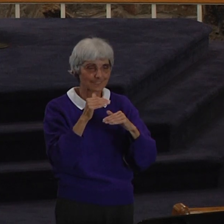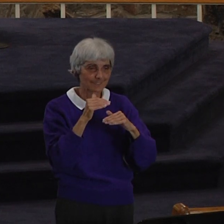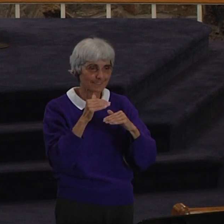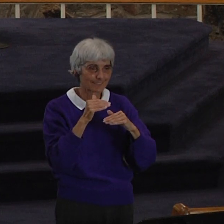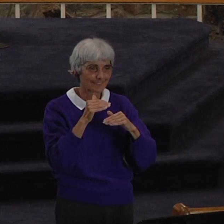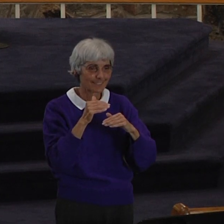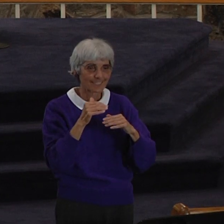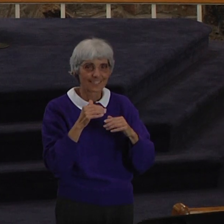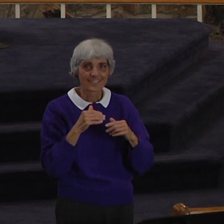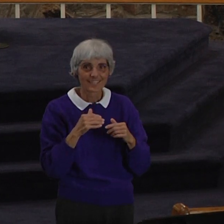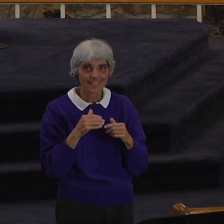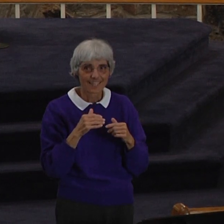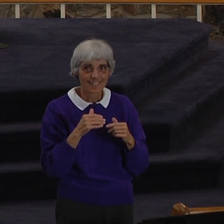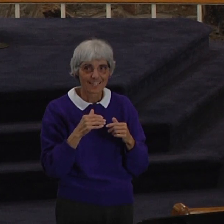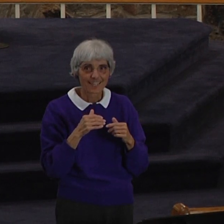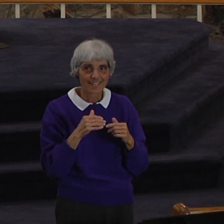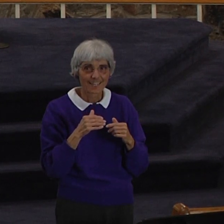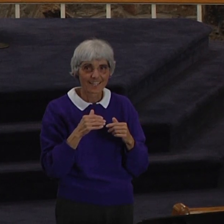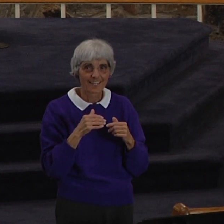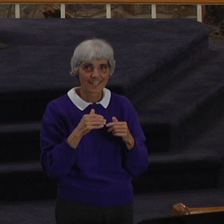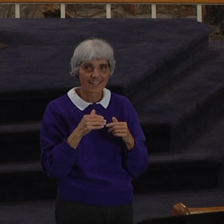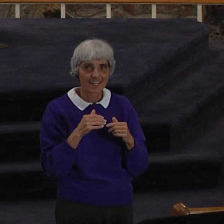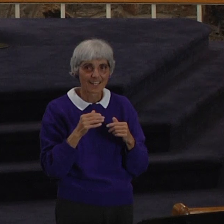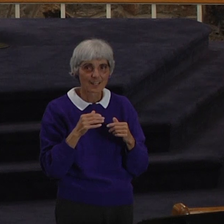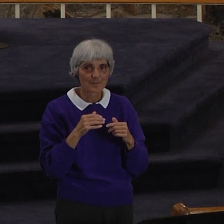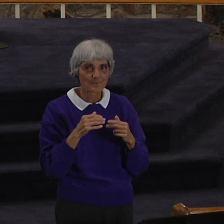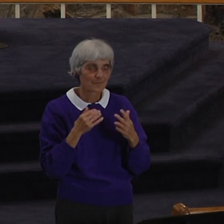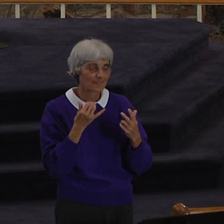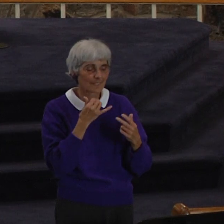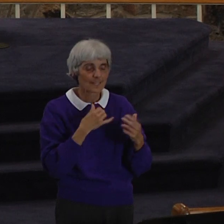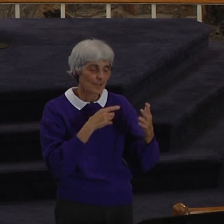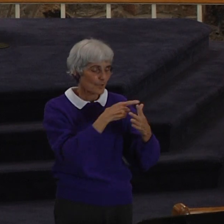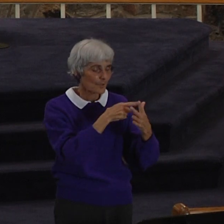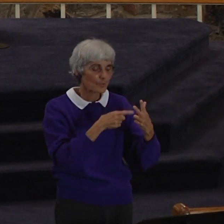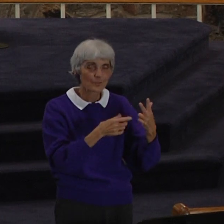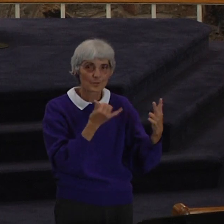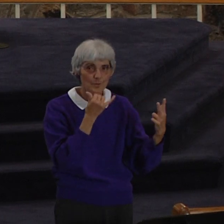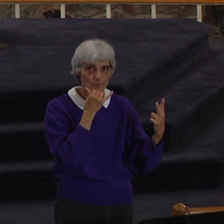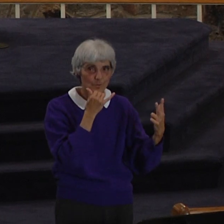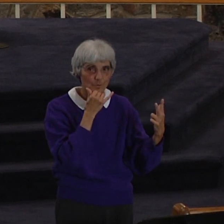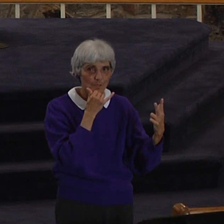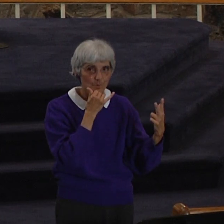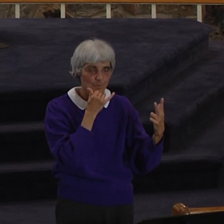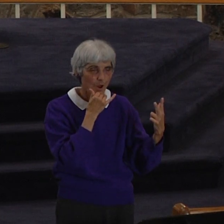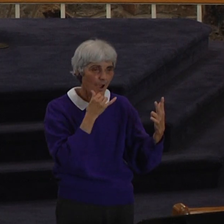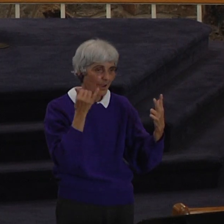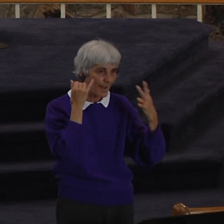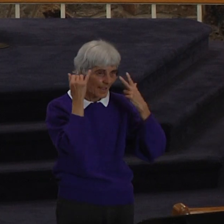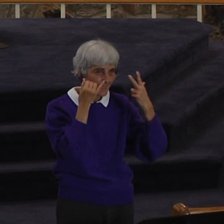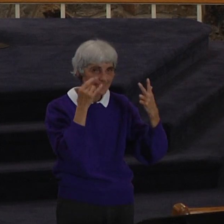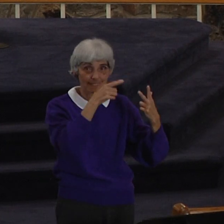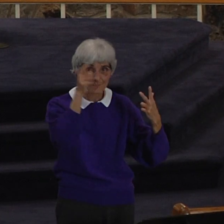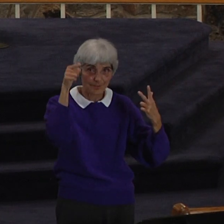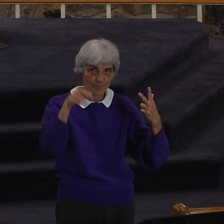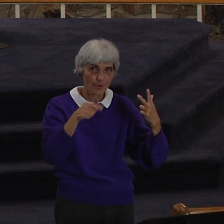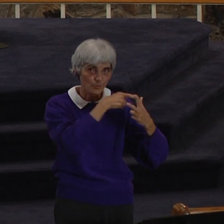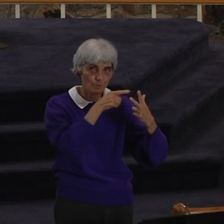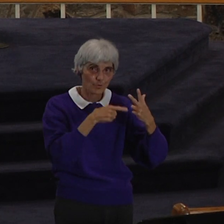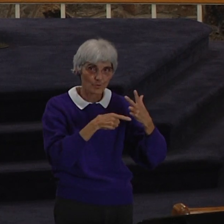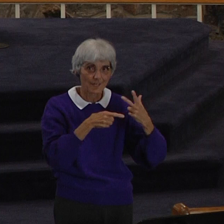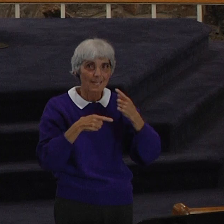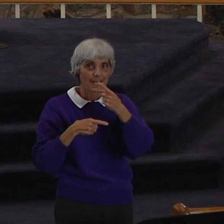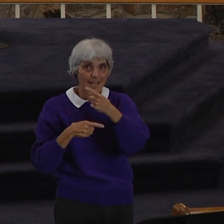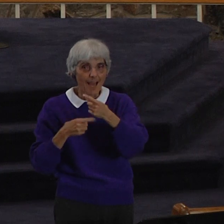sermon, took us to the point where we realize I have limits. Last week,